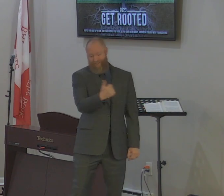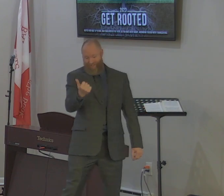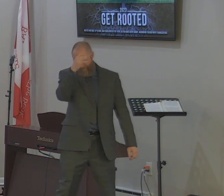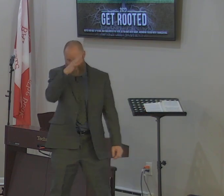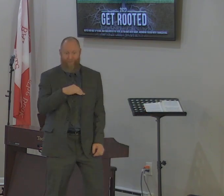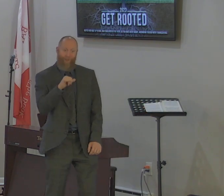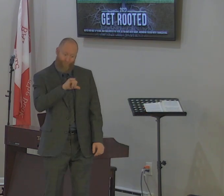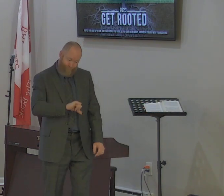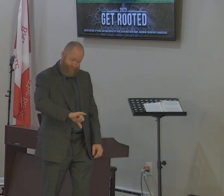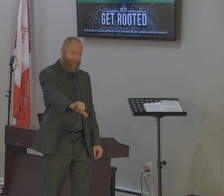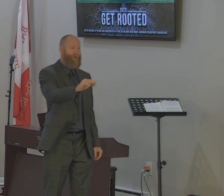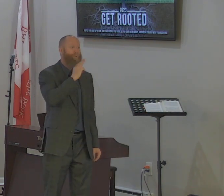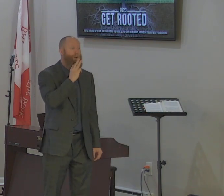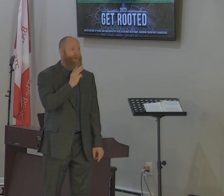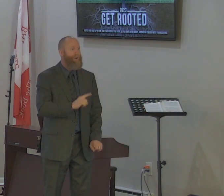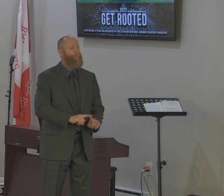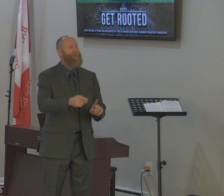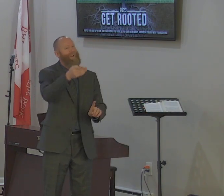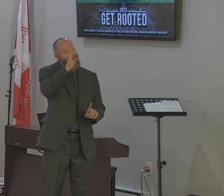increase. And one man plucks the fruit.